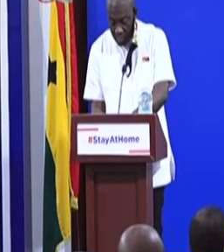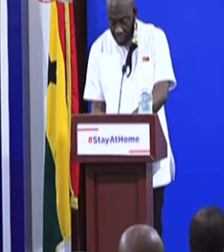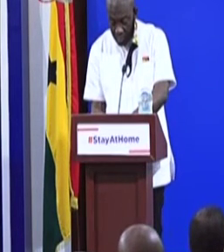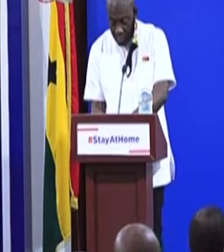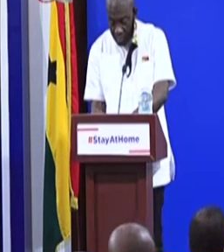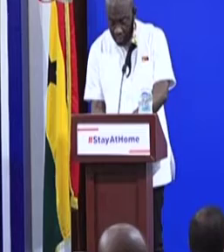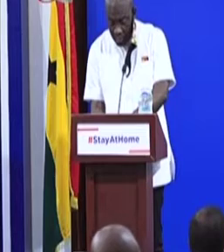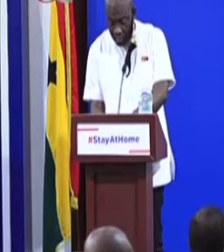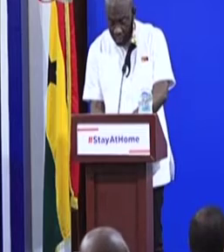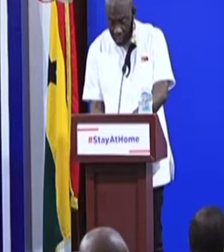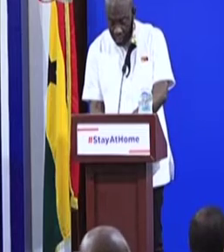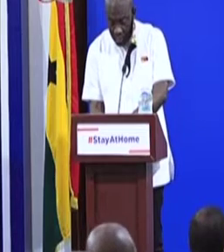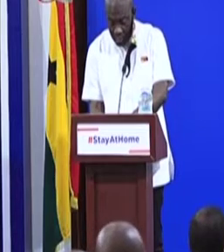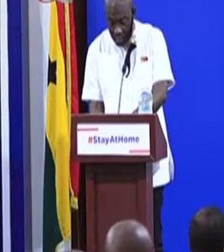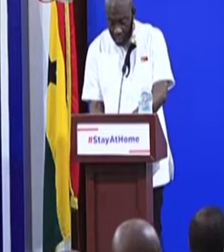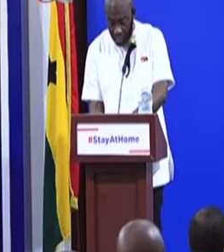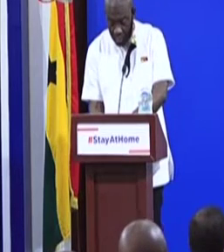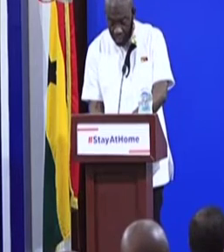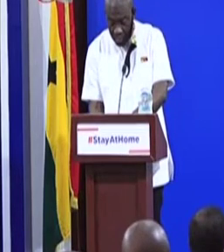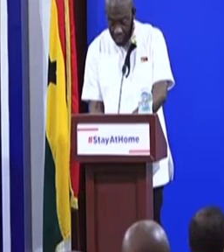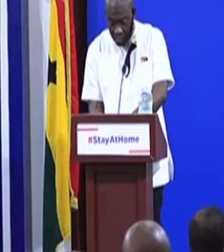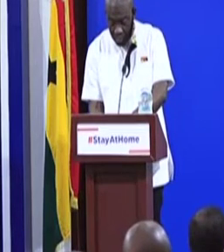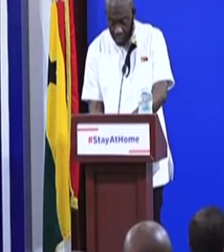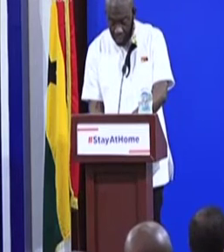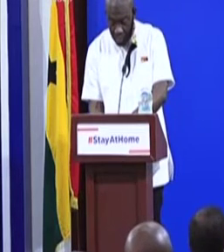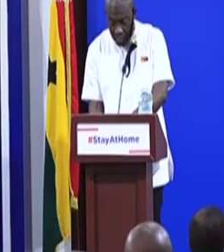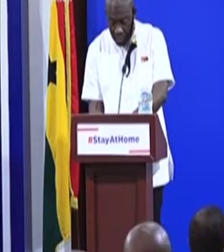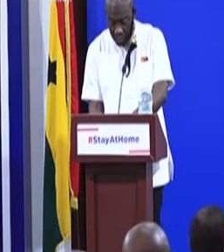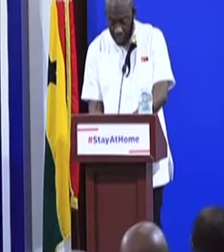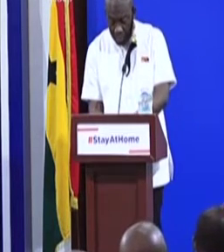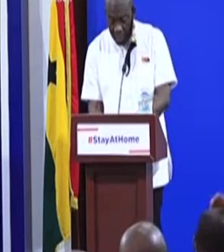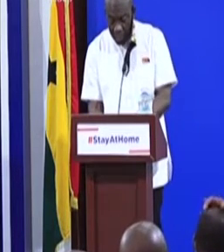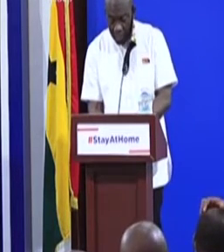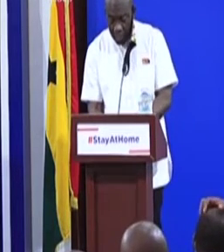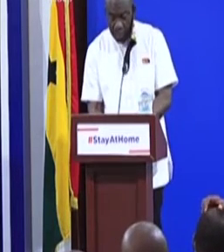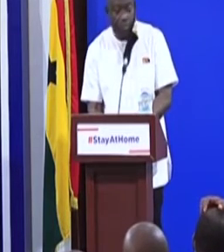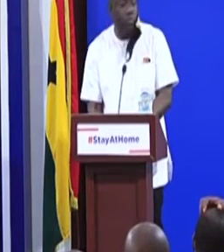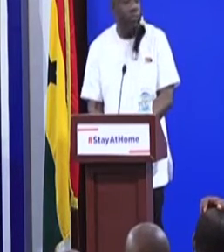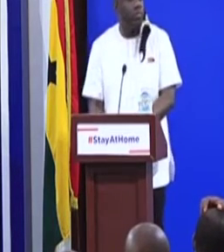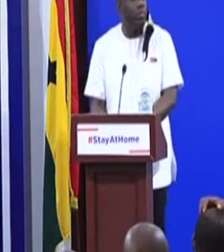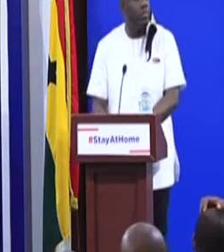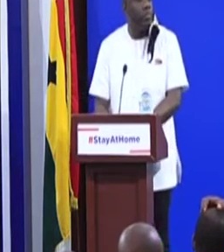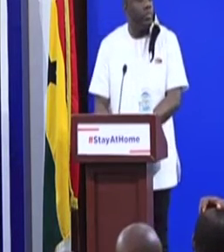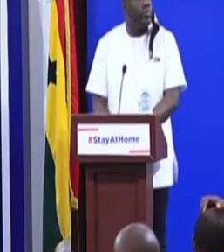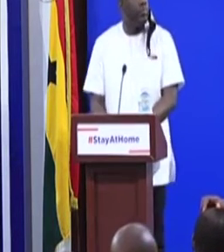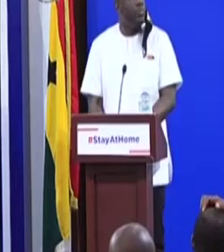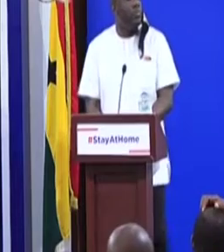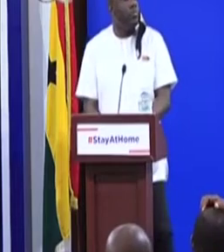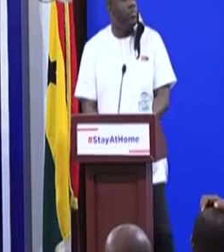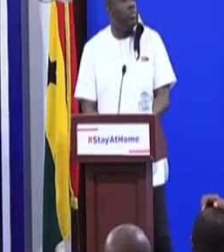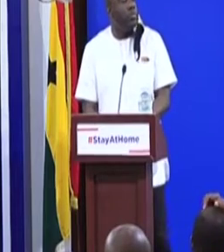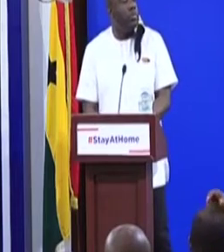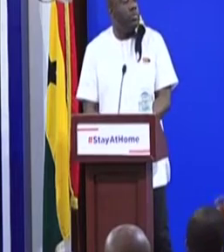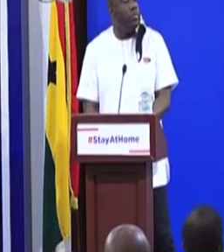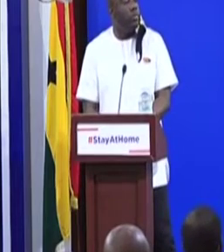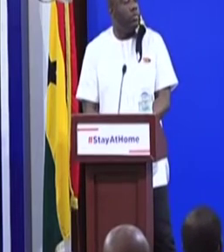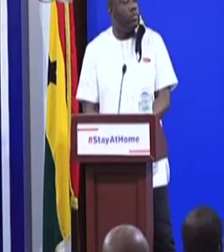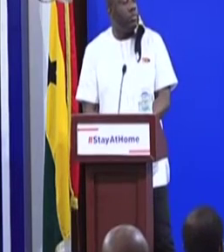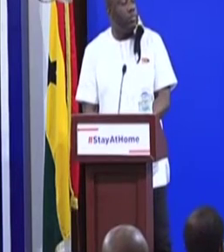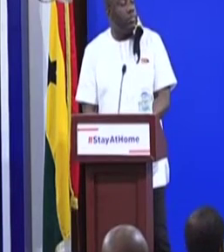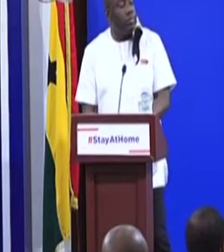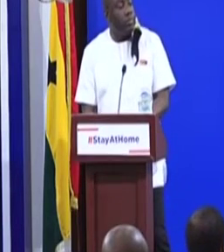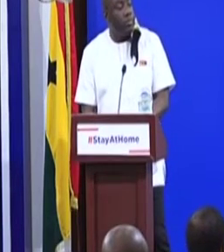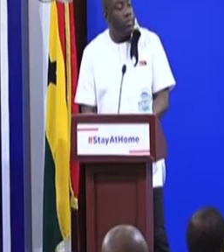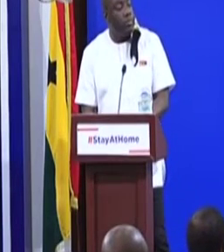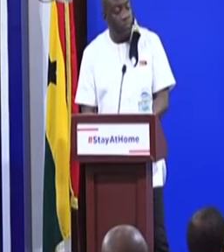illegal immigrants. And after taking the sample at Ridge Hospital, they declined custody of